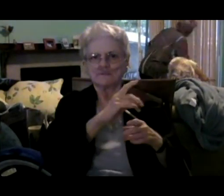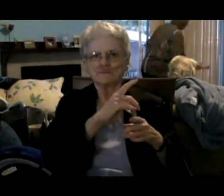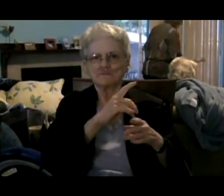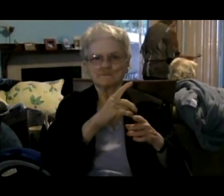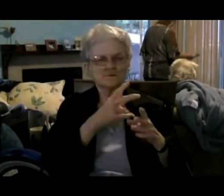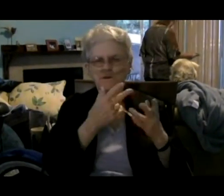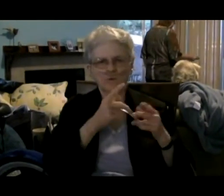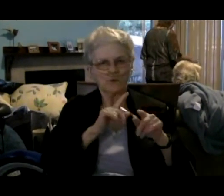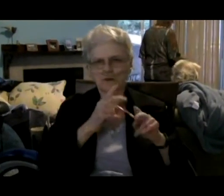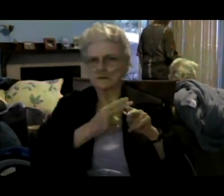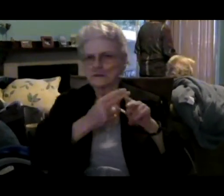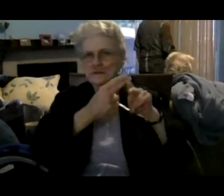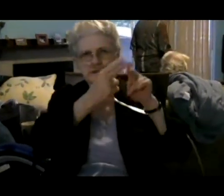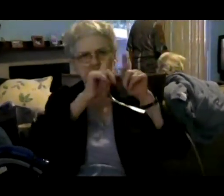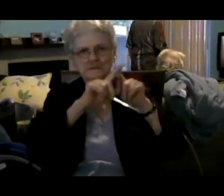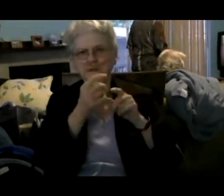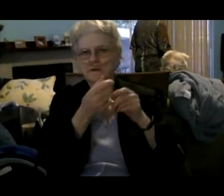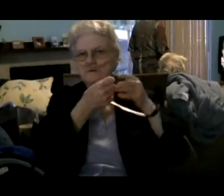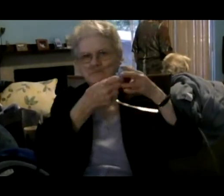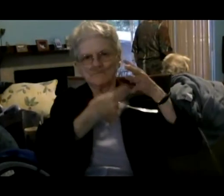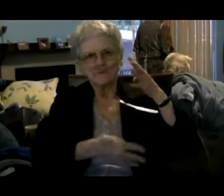San Francisco. We moved,